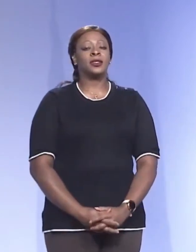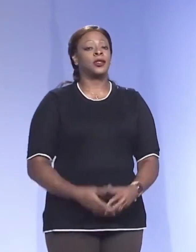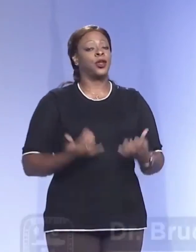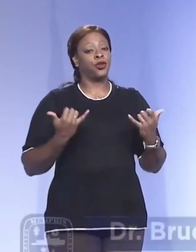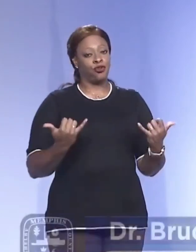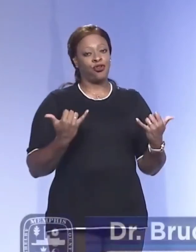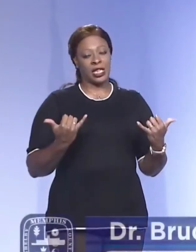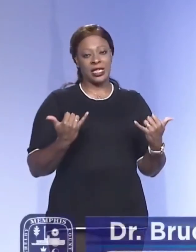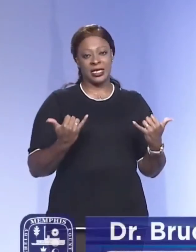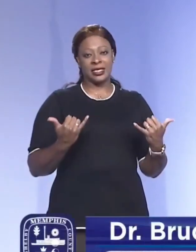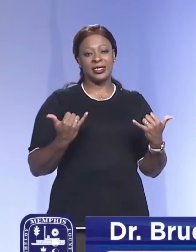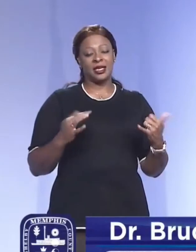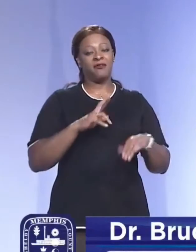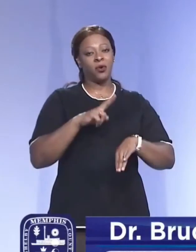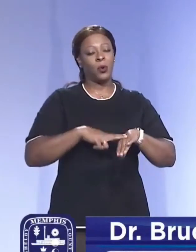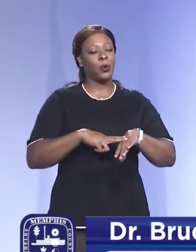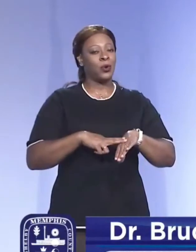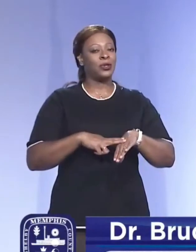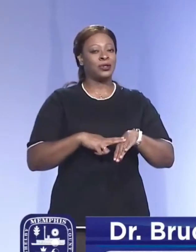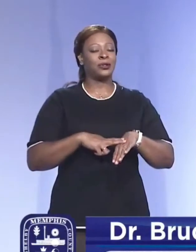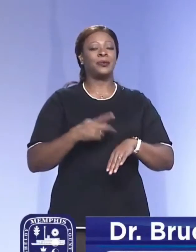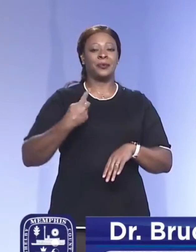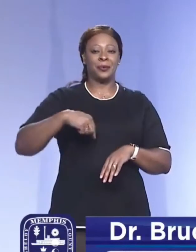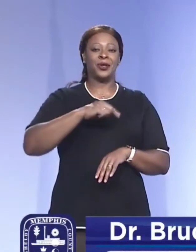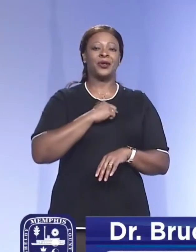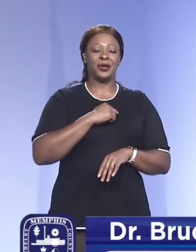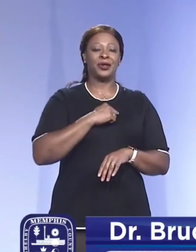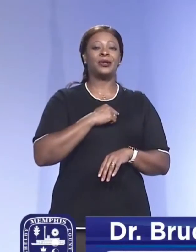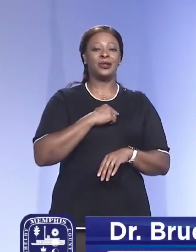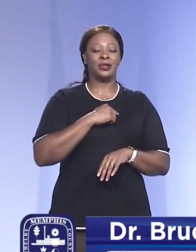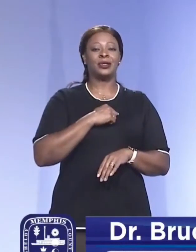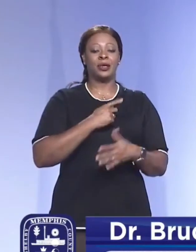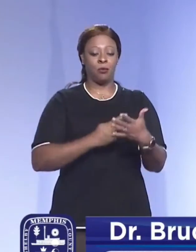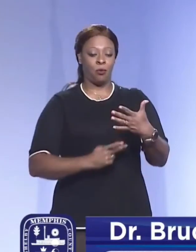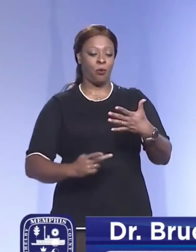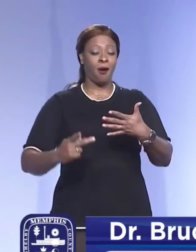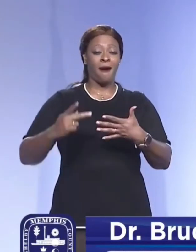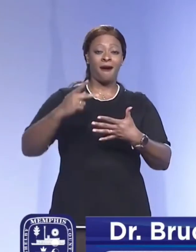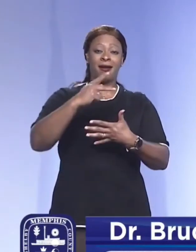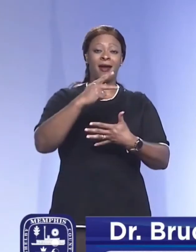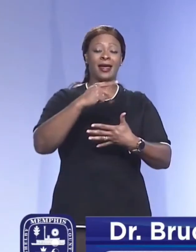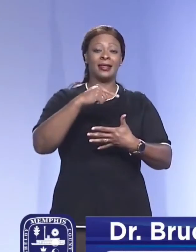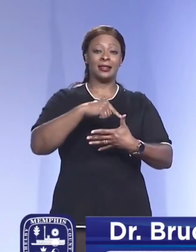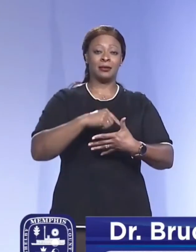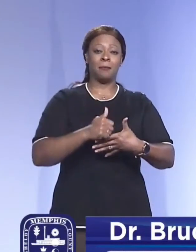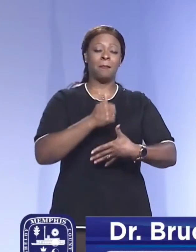Currently, of course, you know that we're sort of prioritizing